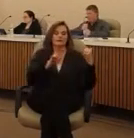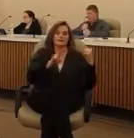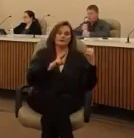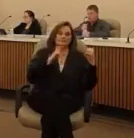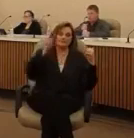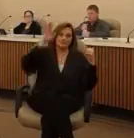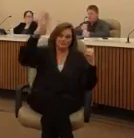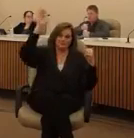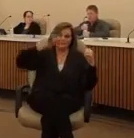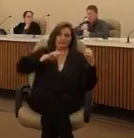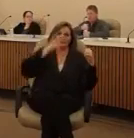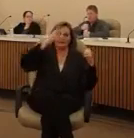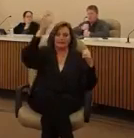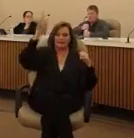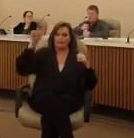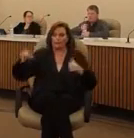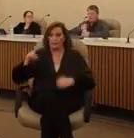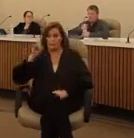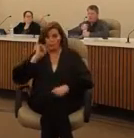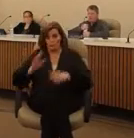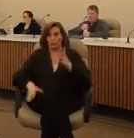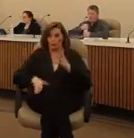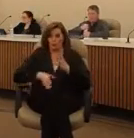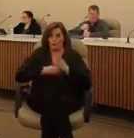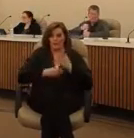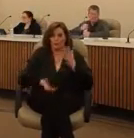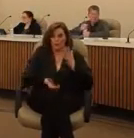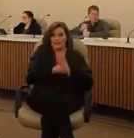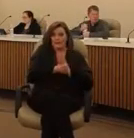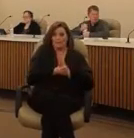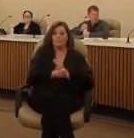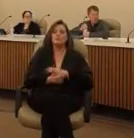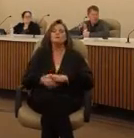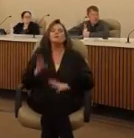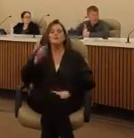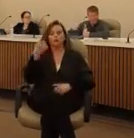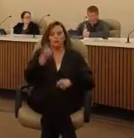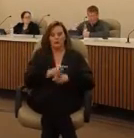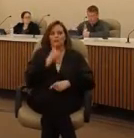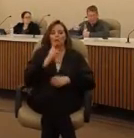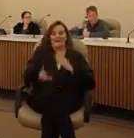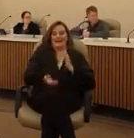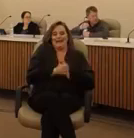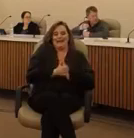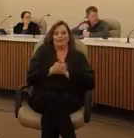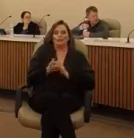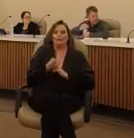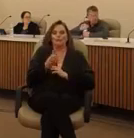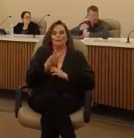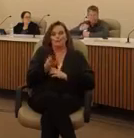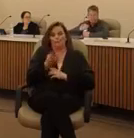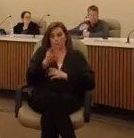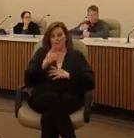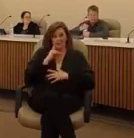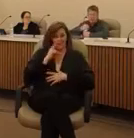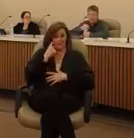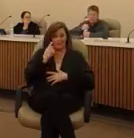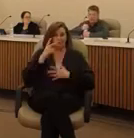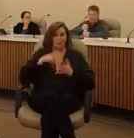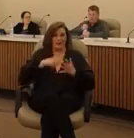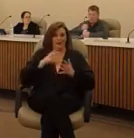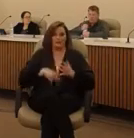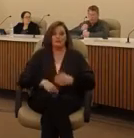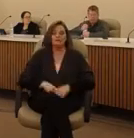So this is a motion to amend, correct? Right. Right. So we're making a motion to amend to add those to the 4 I just read. So